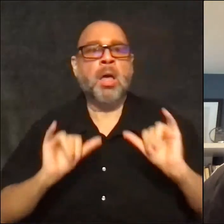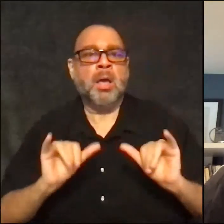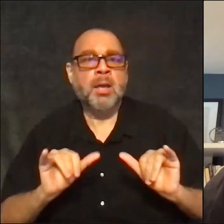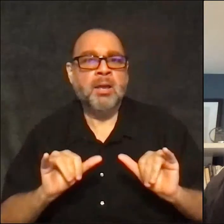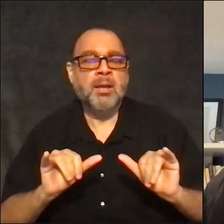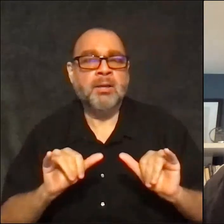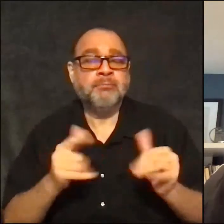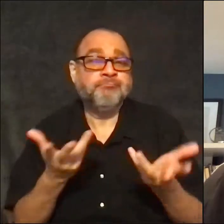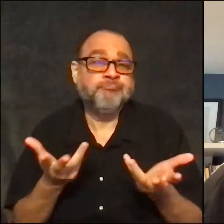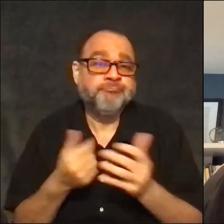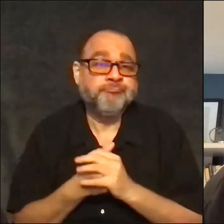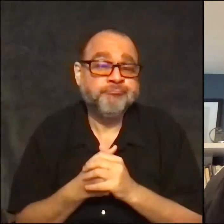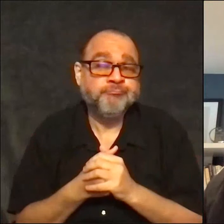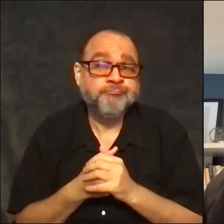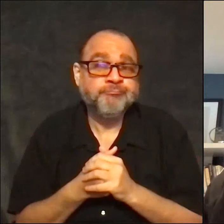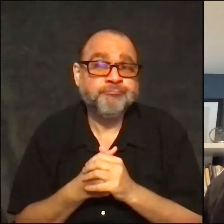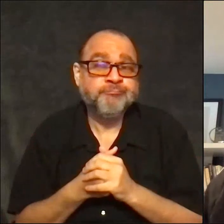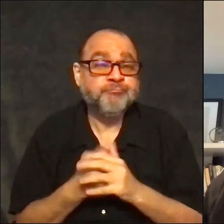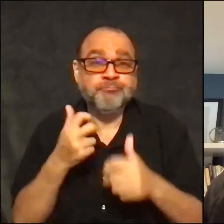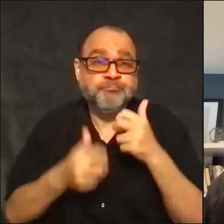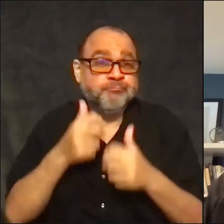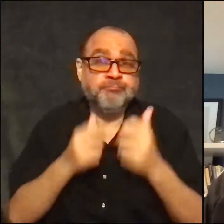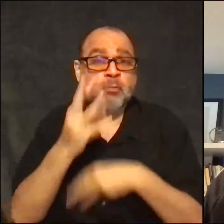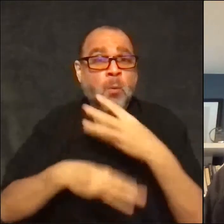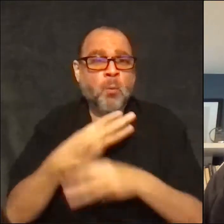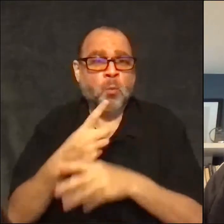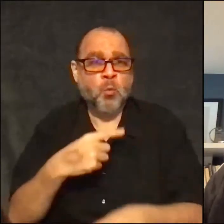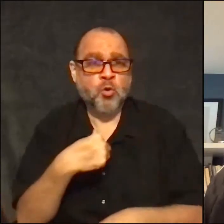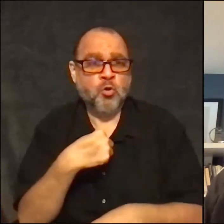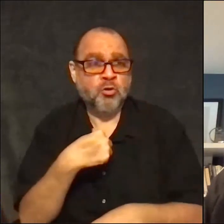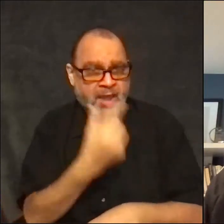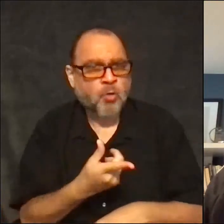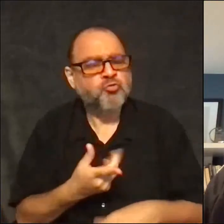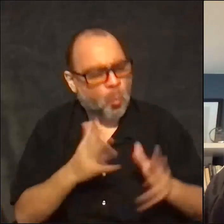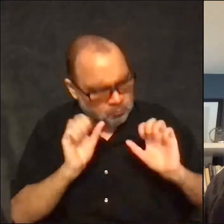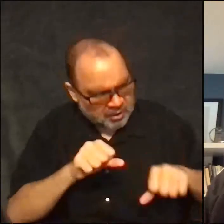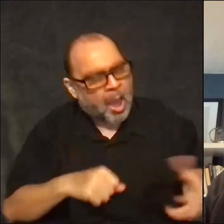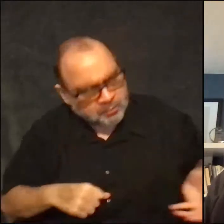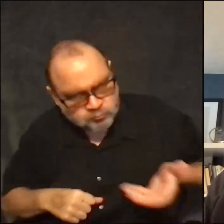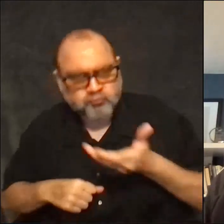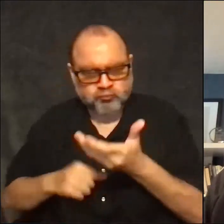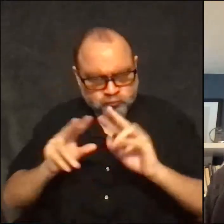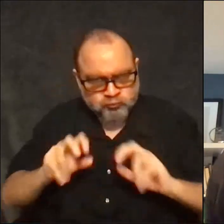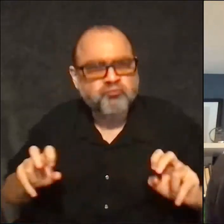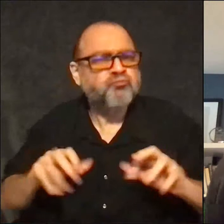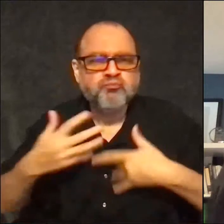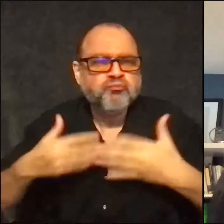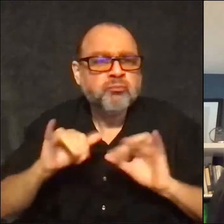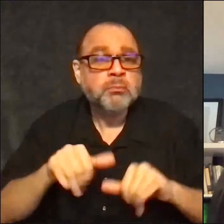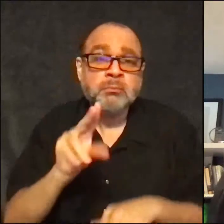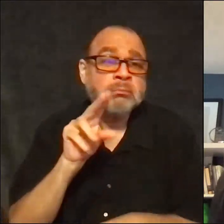just told to be better, to do better, to pull yourself up by the bootstraps, and just to work harder.